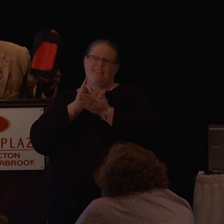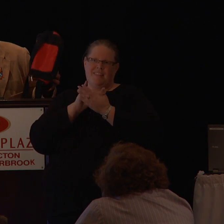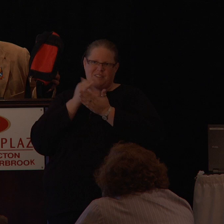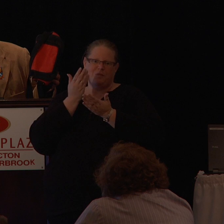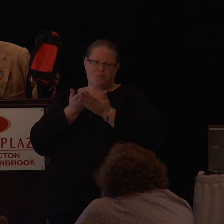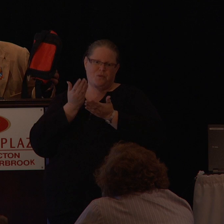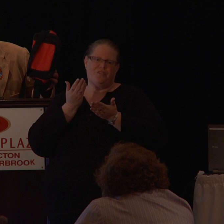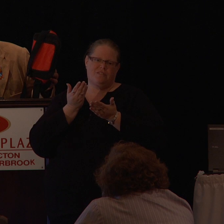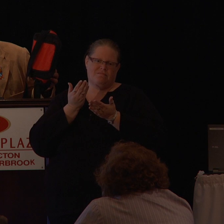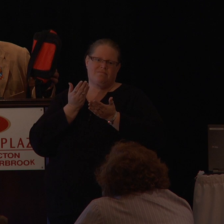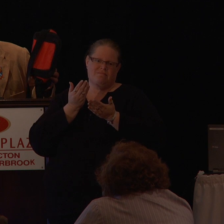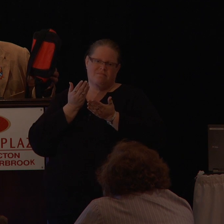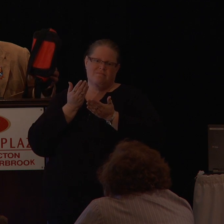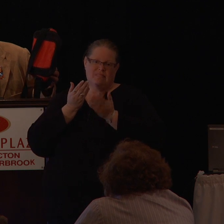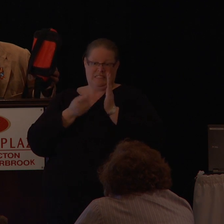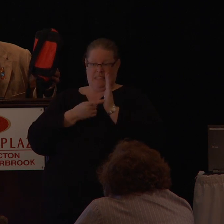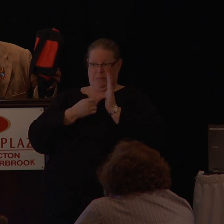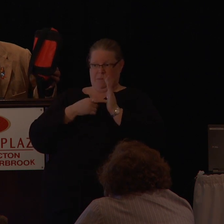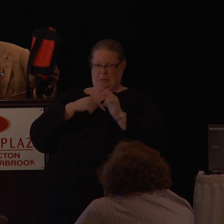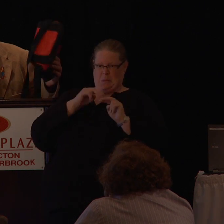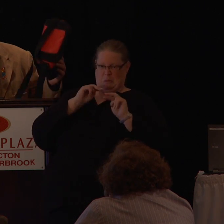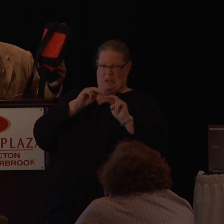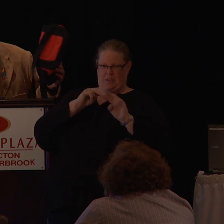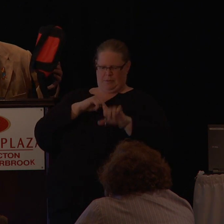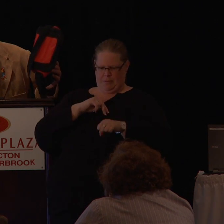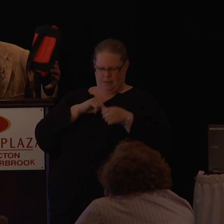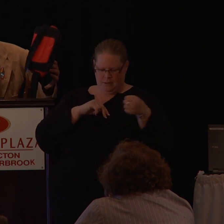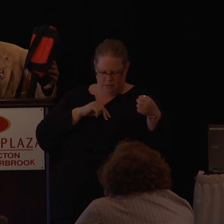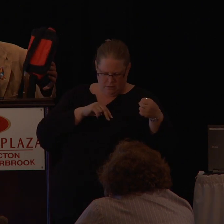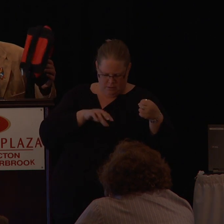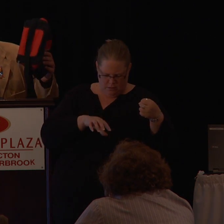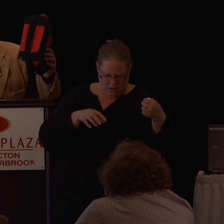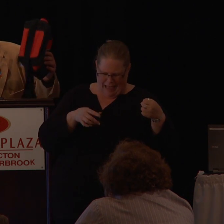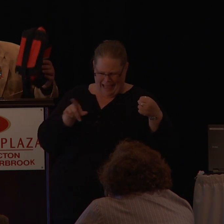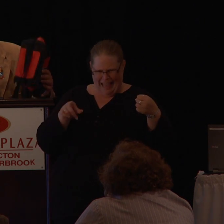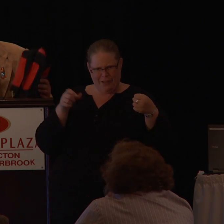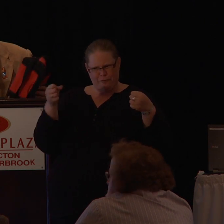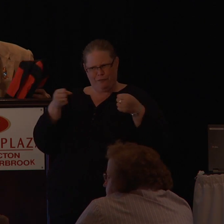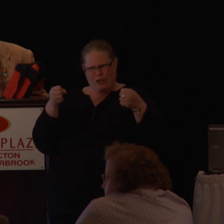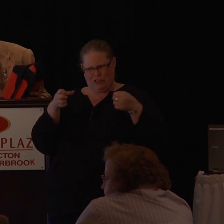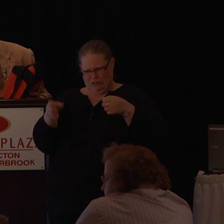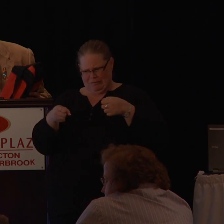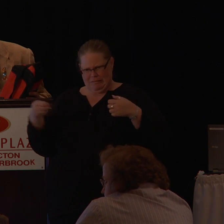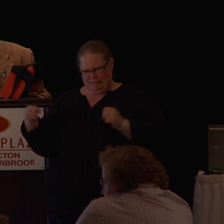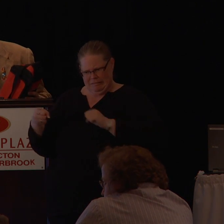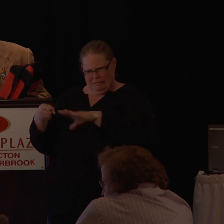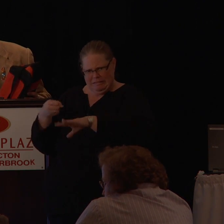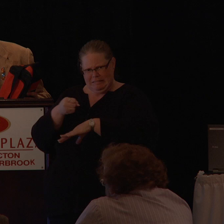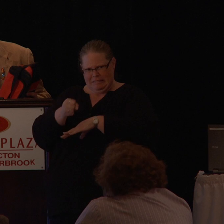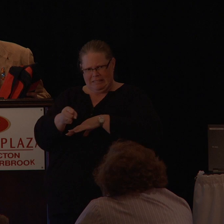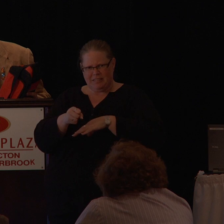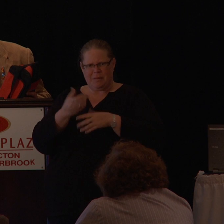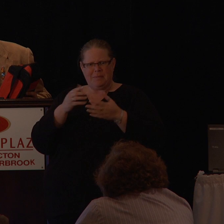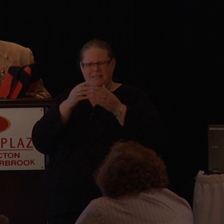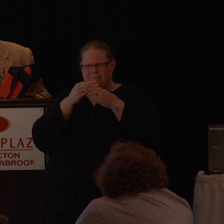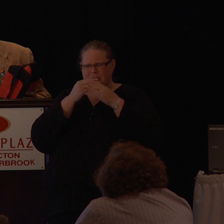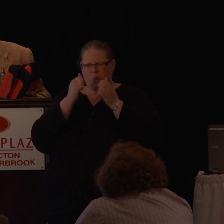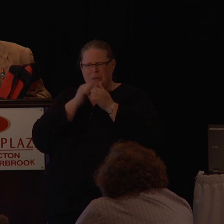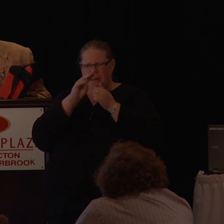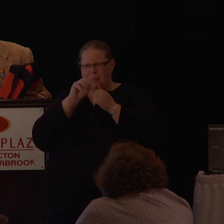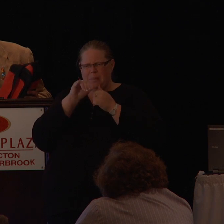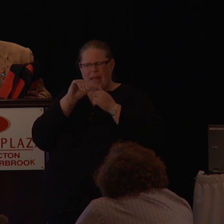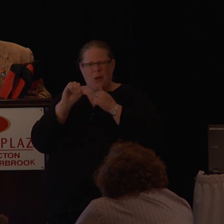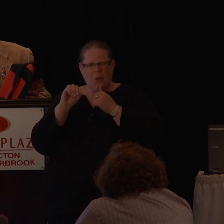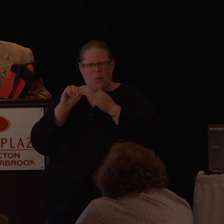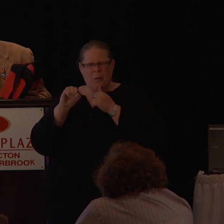you have to watch it, because if there's something in there that needs to be in the fridge, he'll put it in front of the door so that